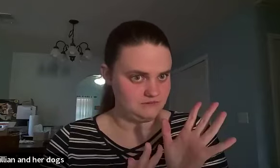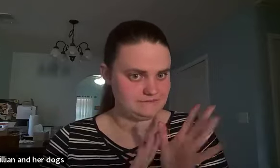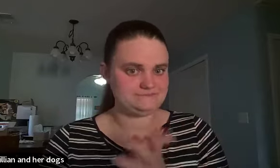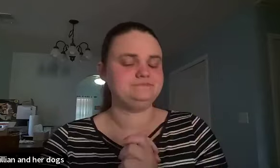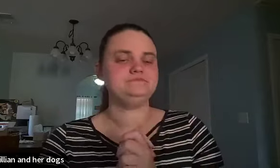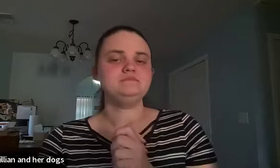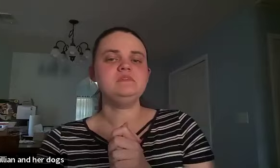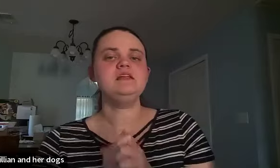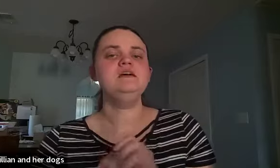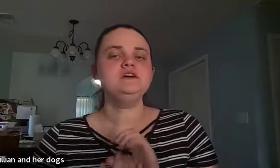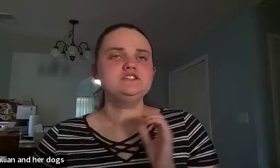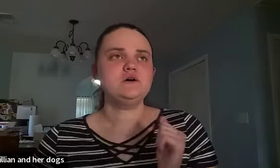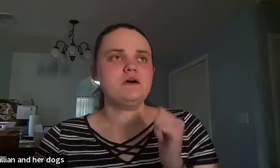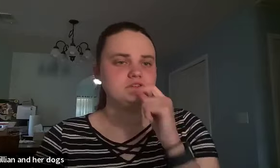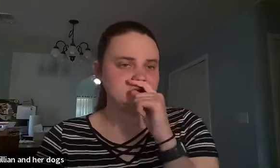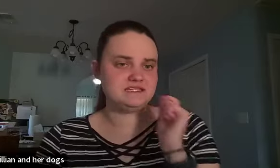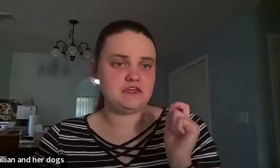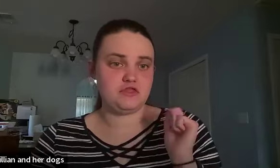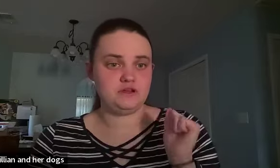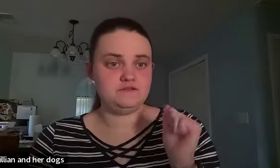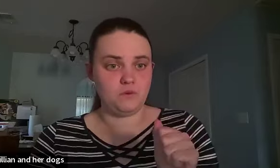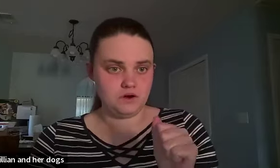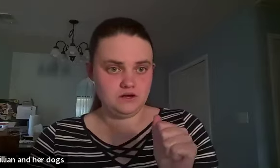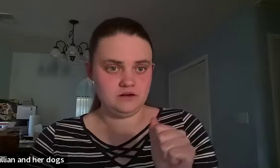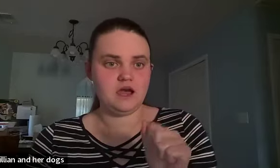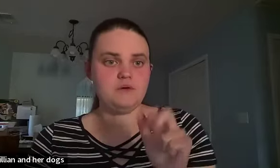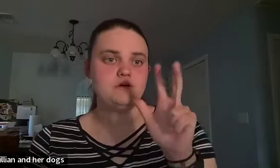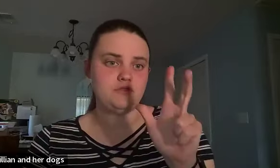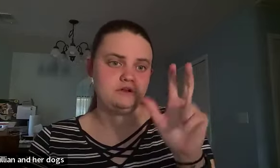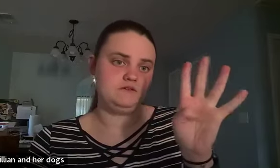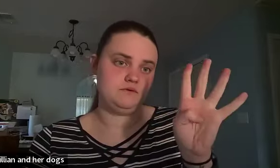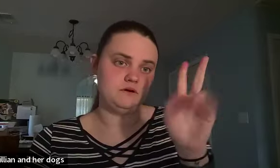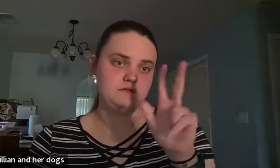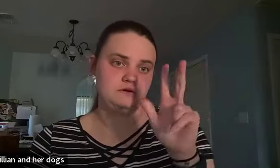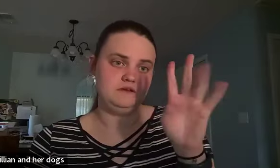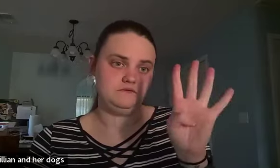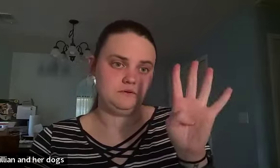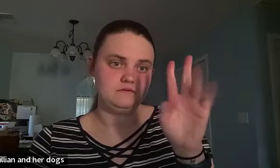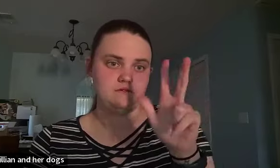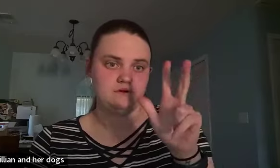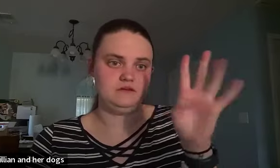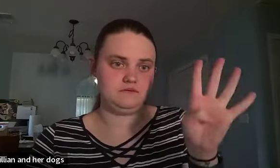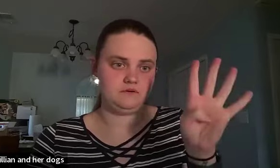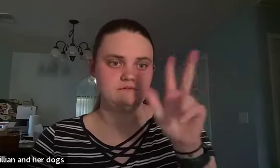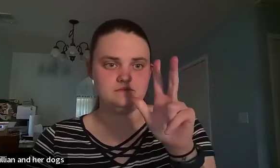Okay. So if I were going to say 34, I would go 34, 34, 34,